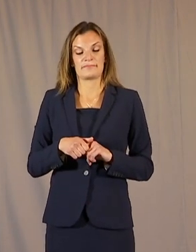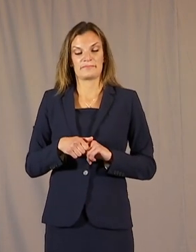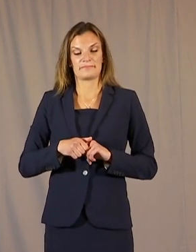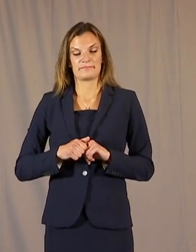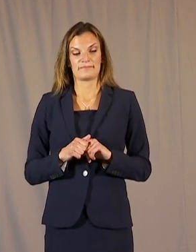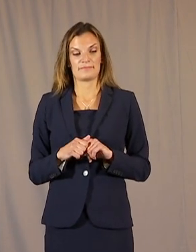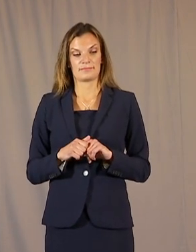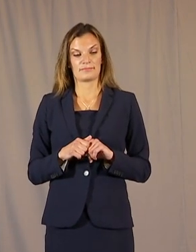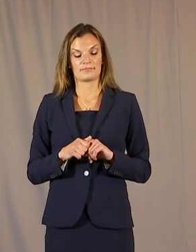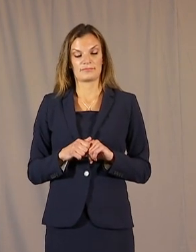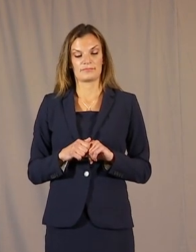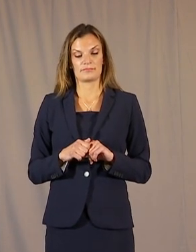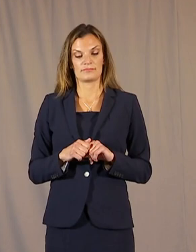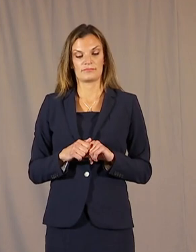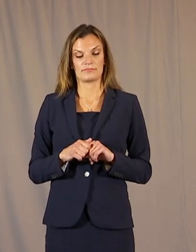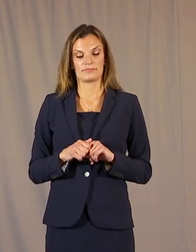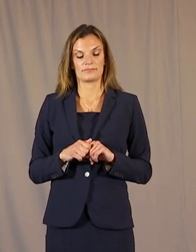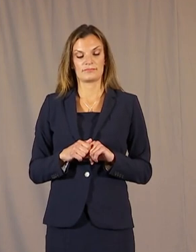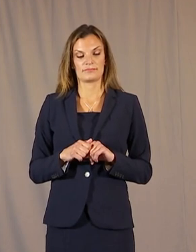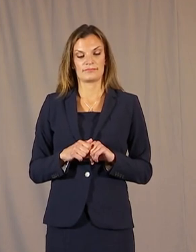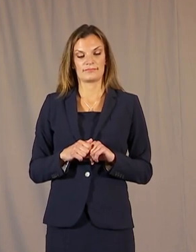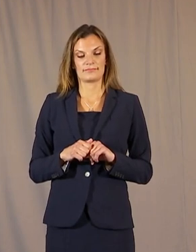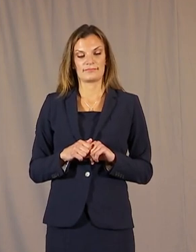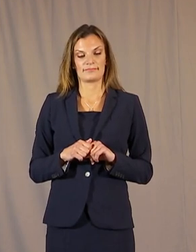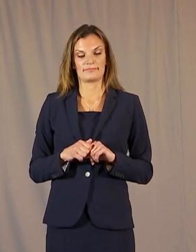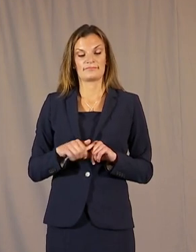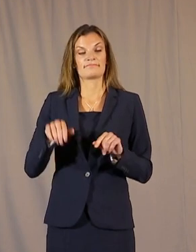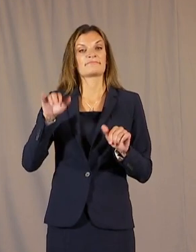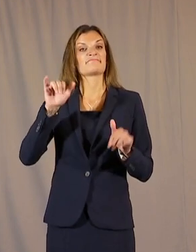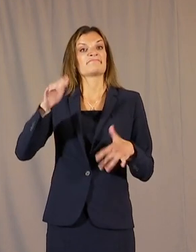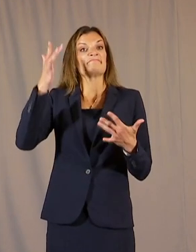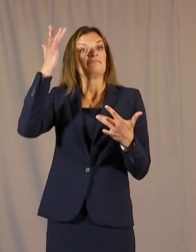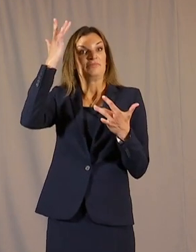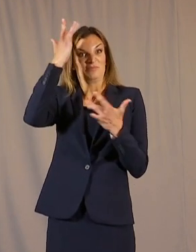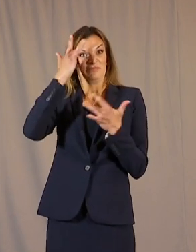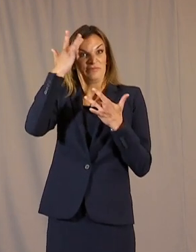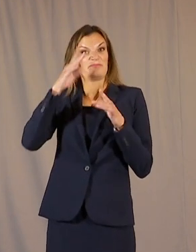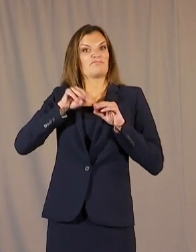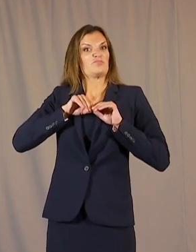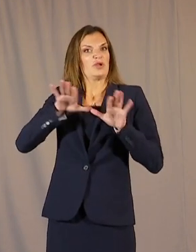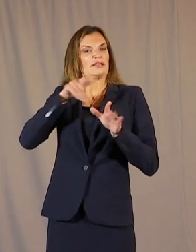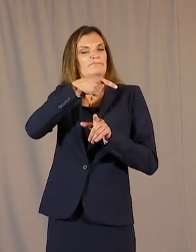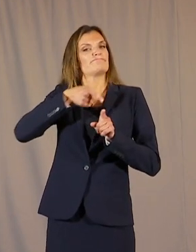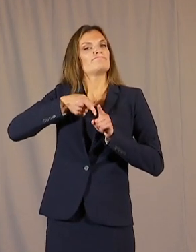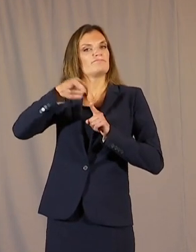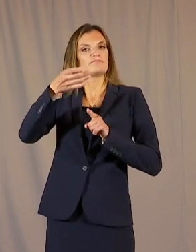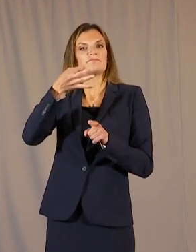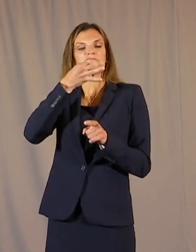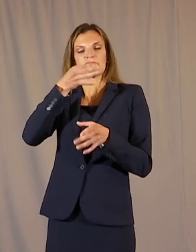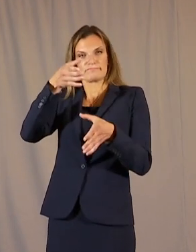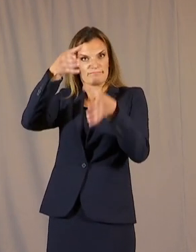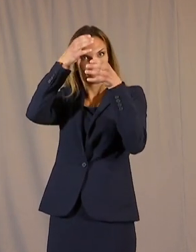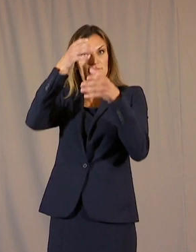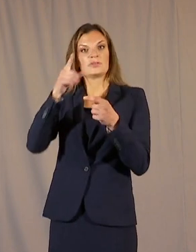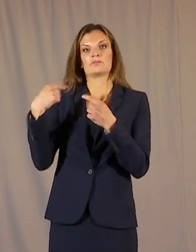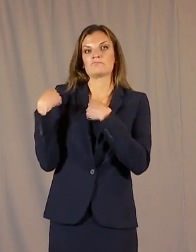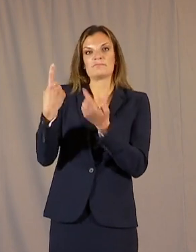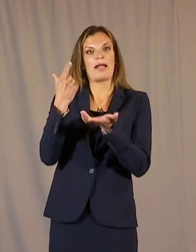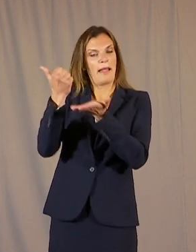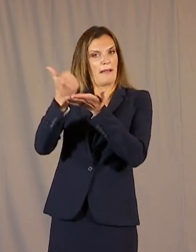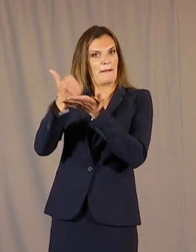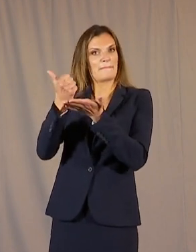providing epidemiologic assistance in response to other outbreaks and public threats,